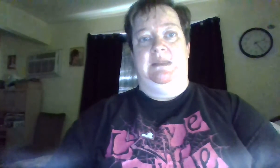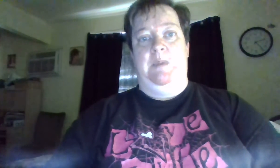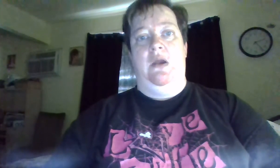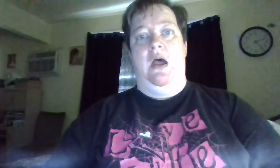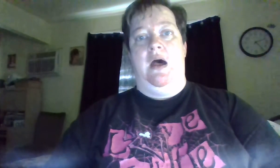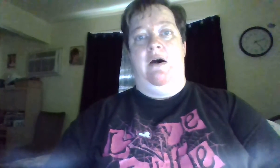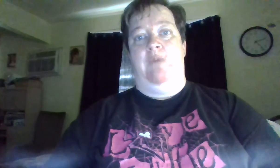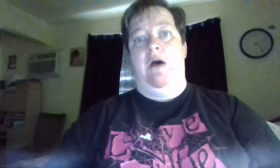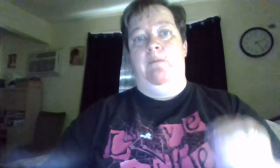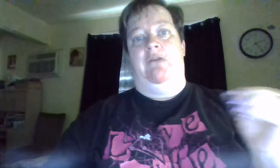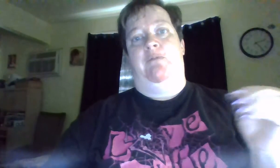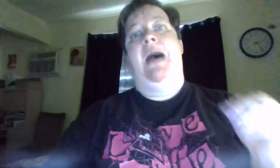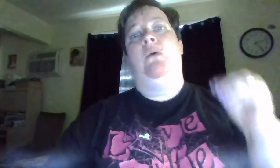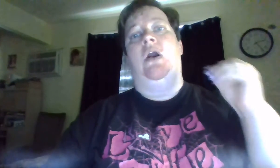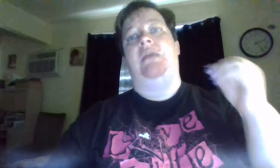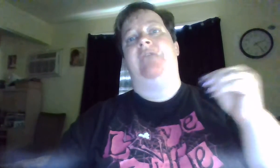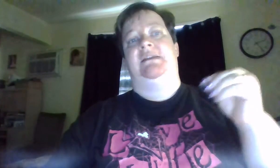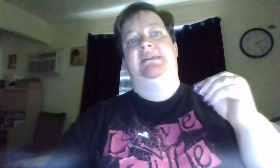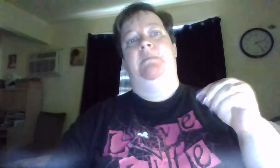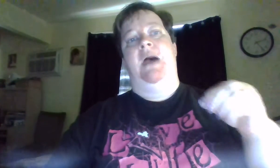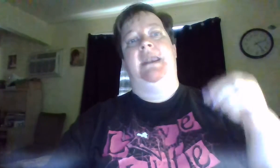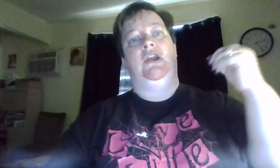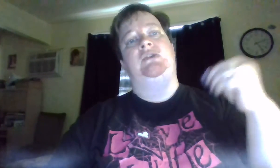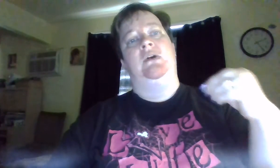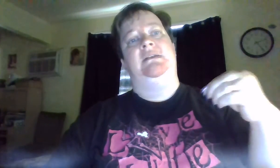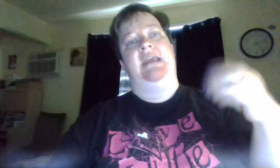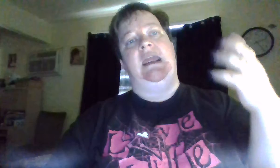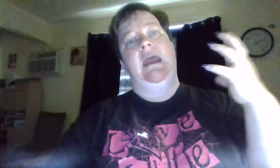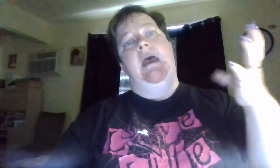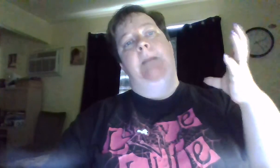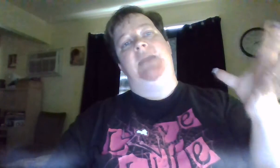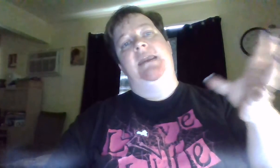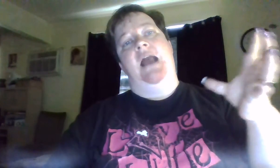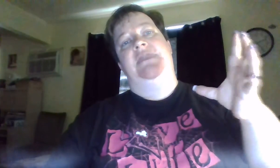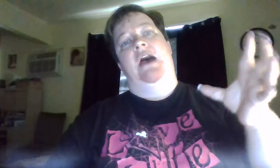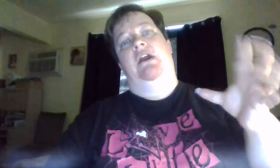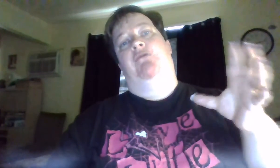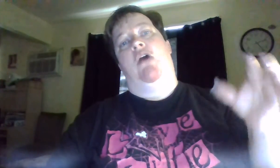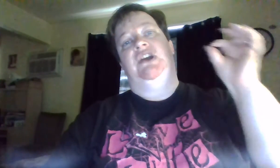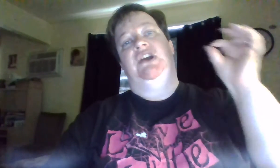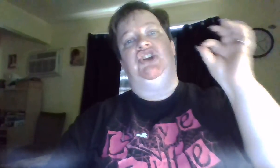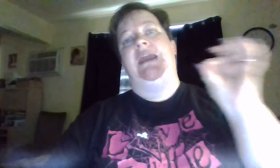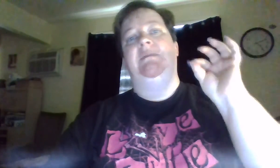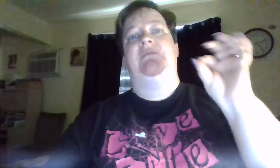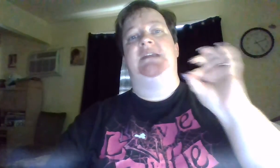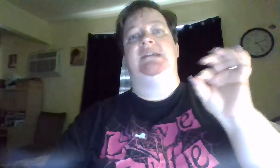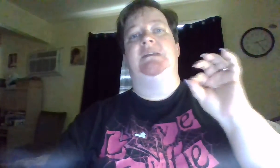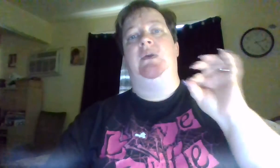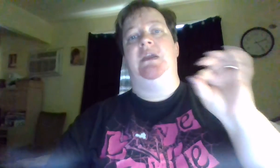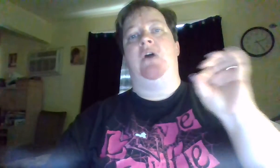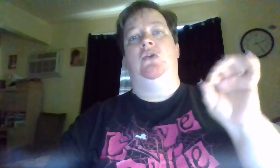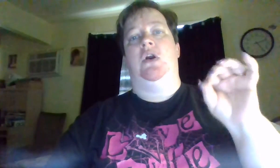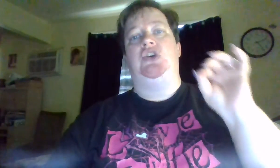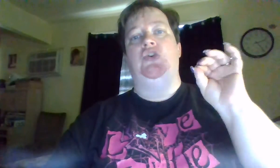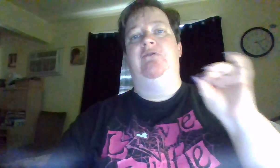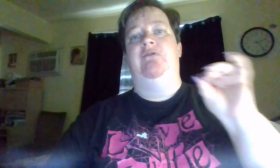spirit but of power, love, and a sound mind. And he goes on to say, be not thou therefore ashamed of the testimony of our Lord, nor of me